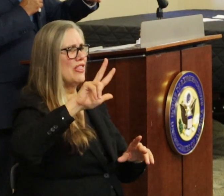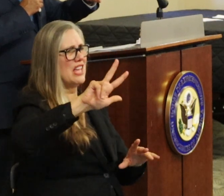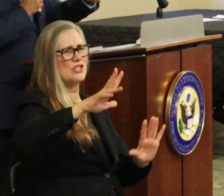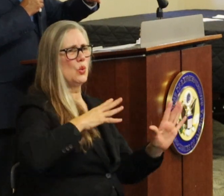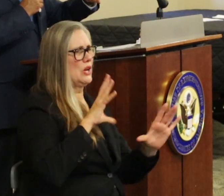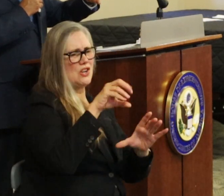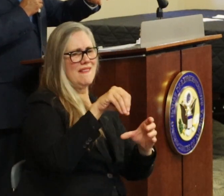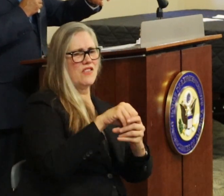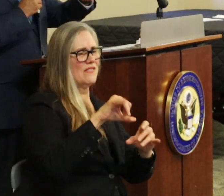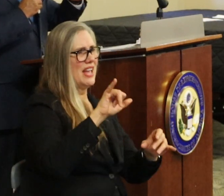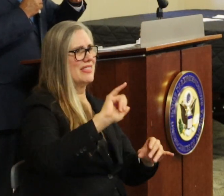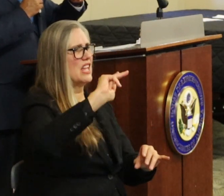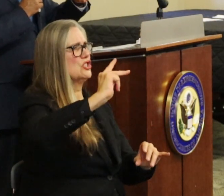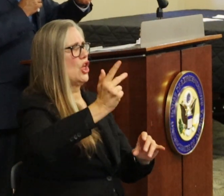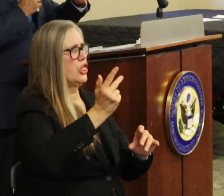problem.